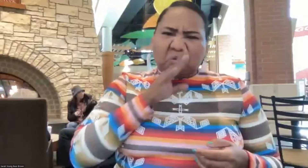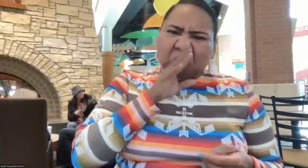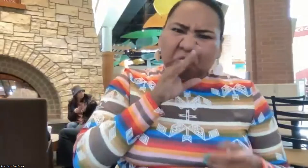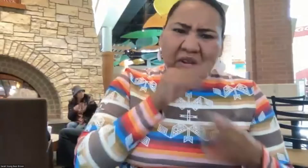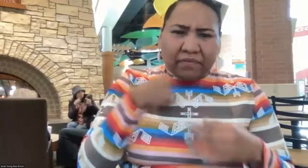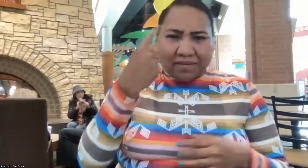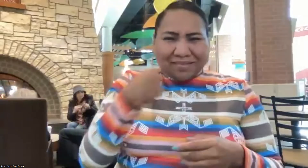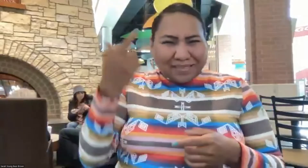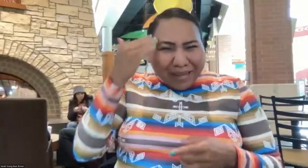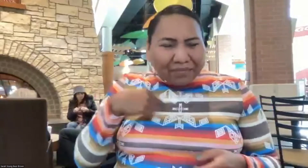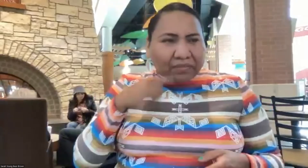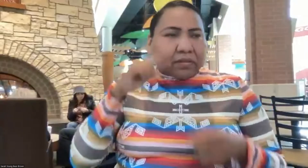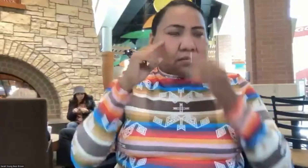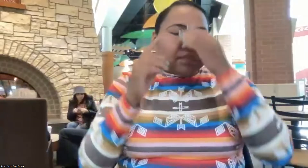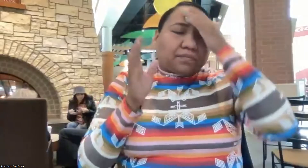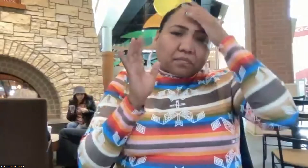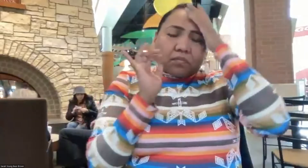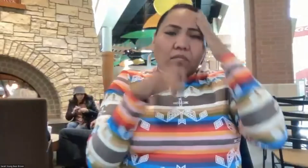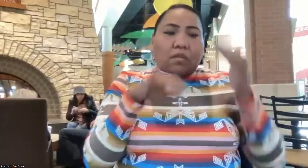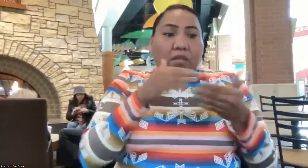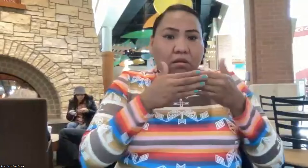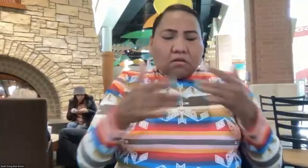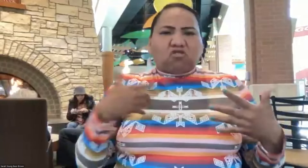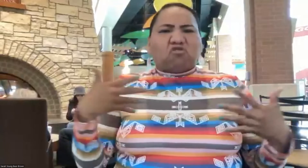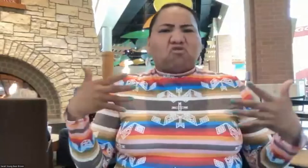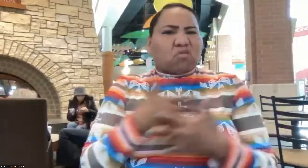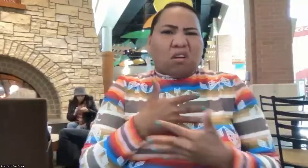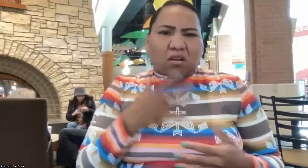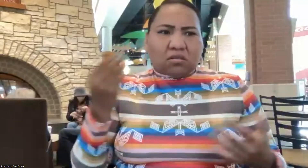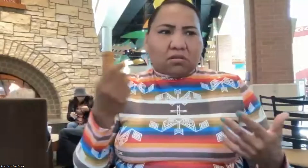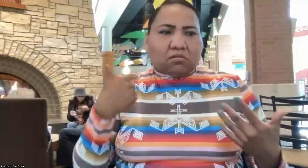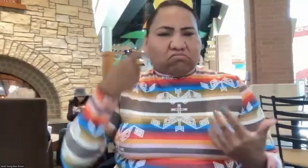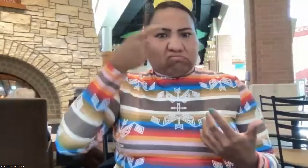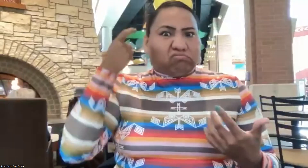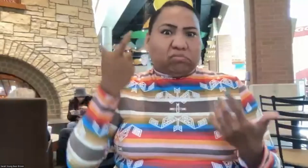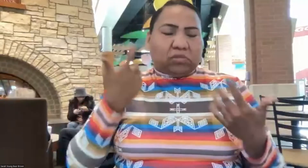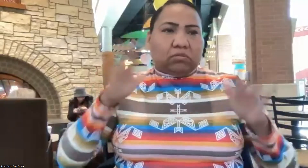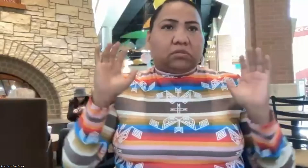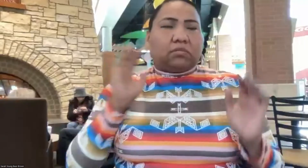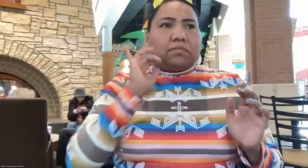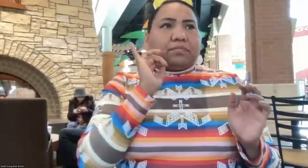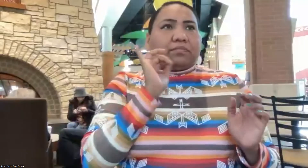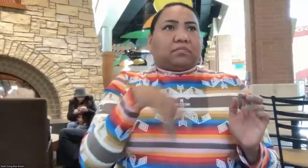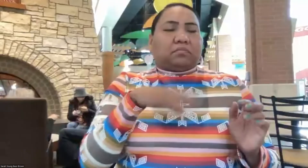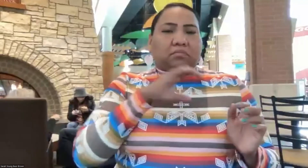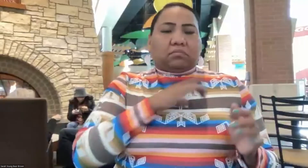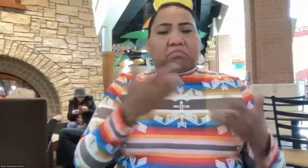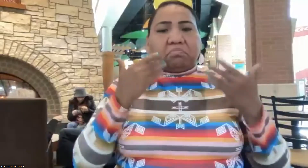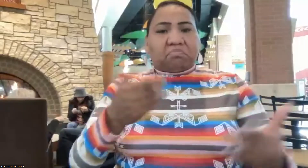And I was treated so horribly. I mean, I could see the anger and the disgust and in his face and in his body. And